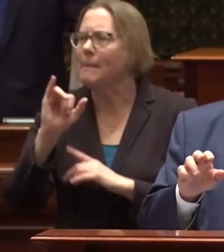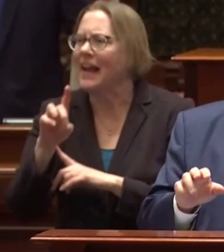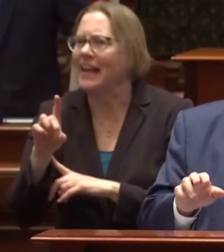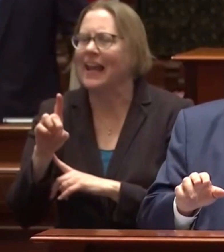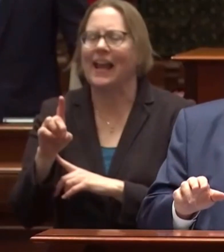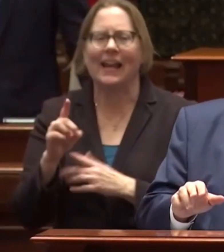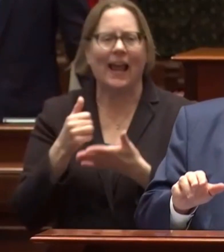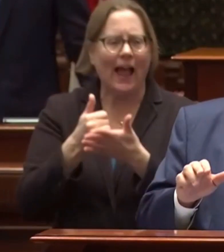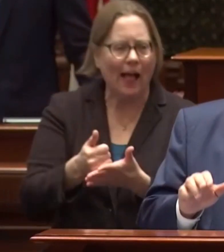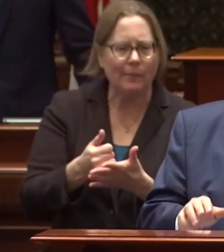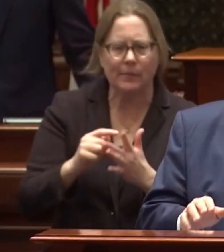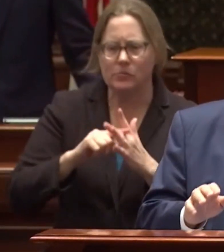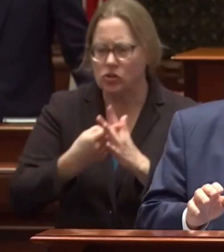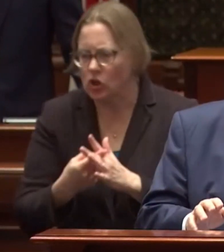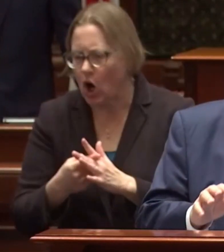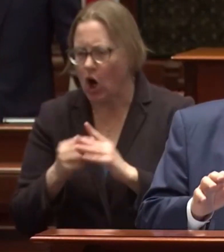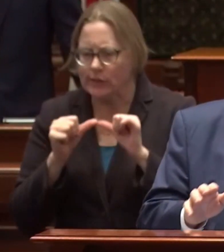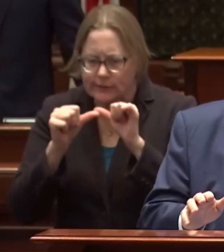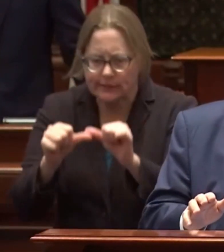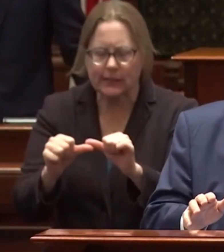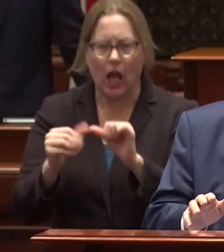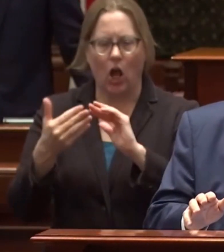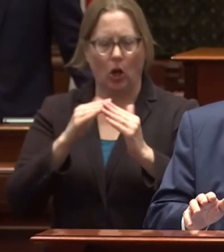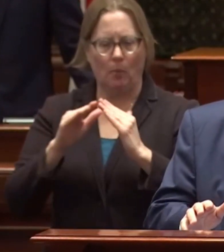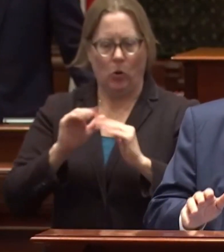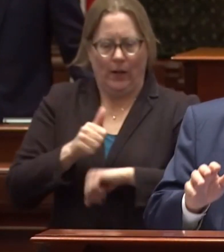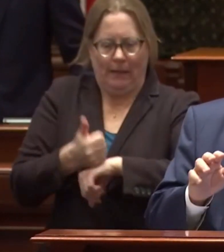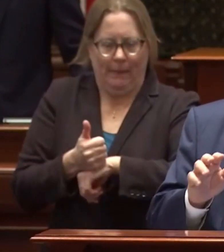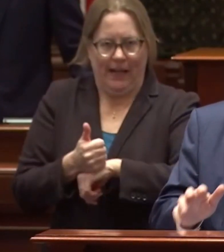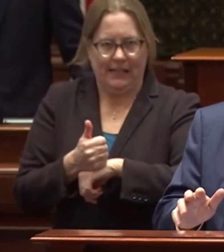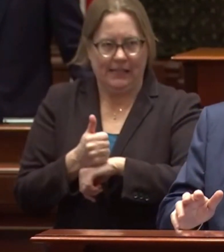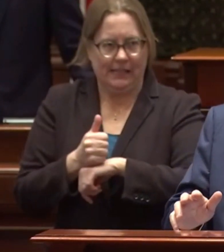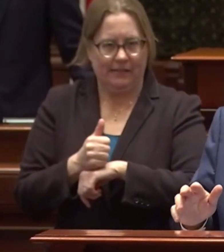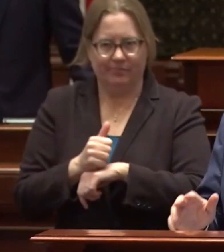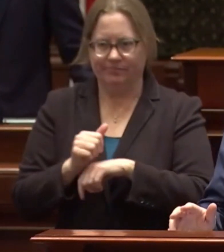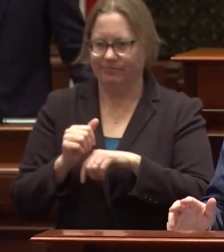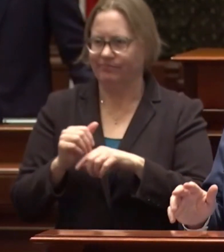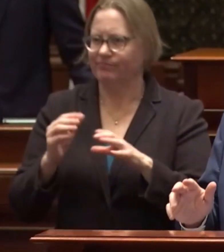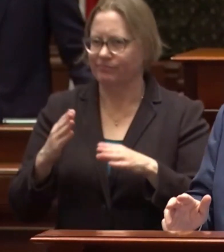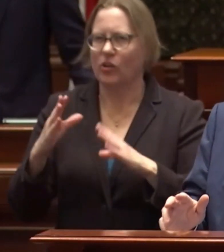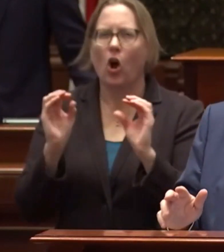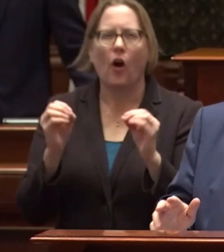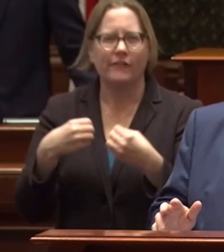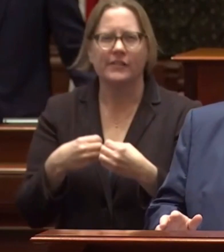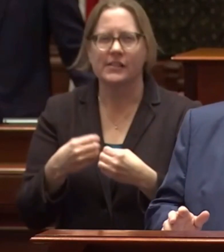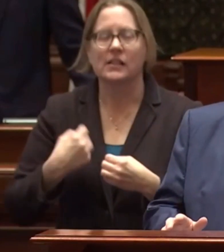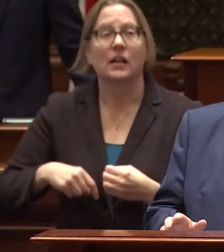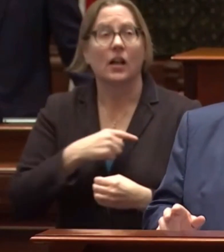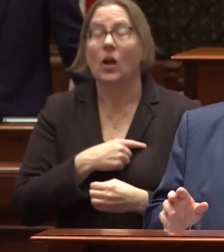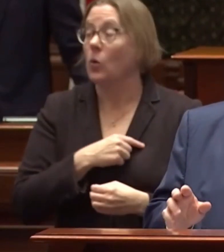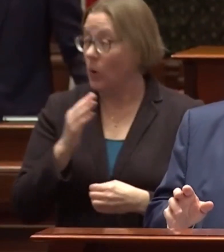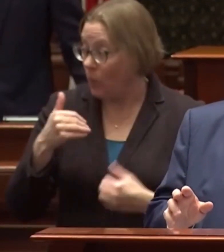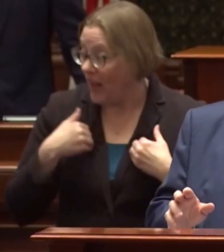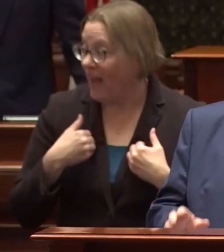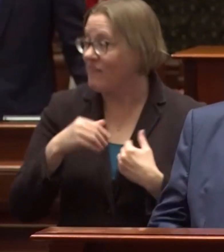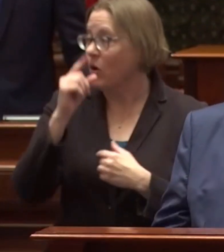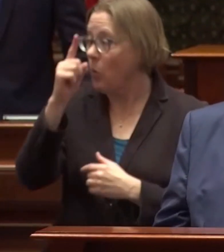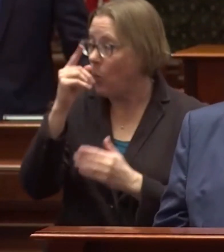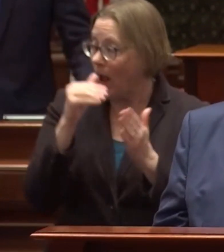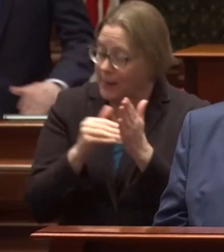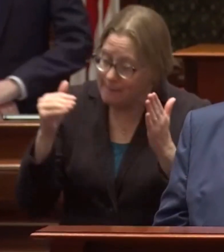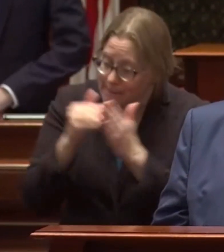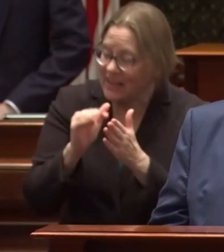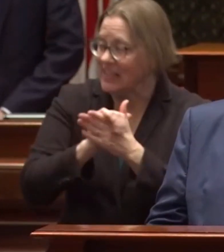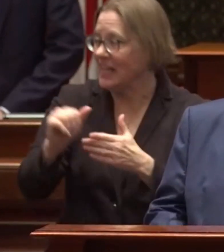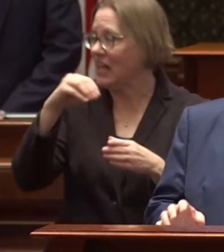starting and sustaining a community-based practice. We'll also invest an additional $1 million in